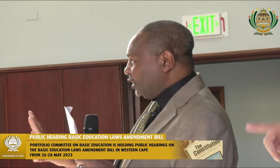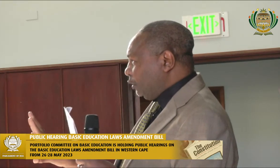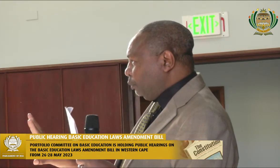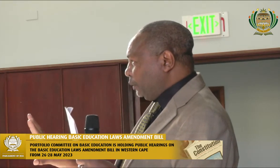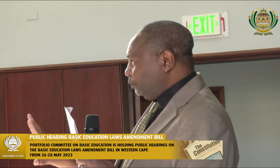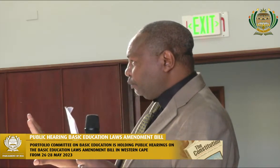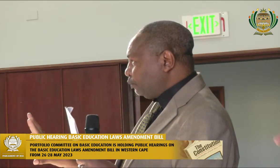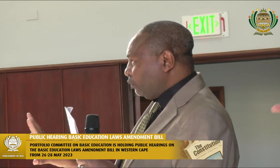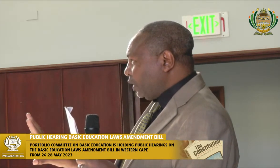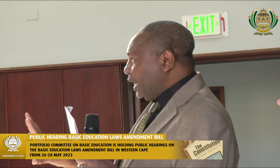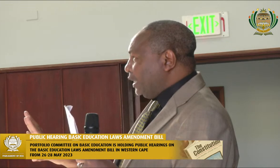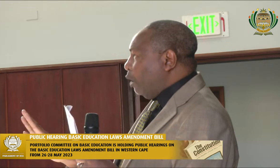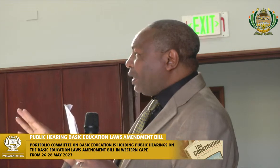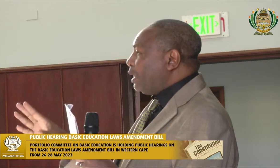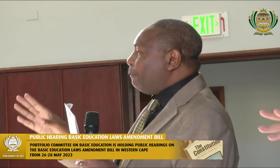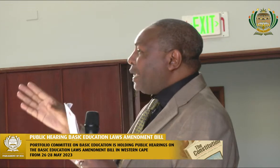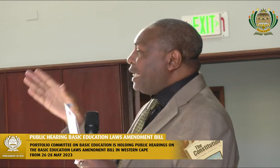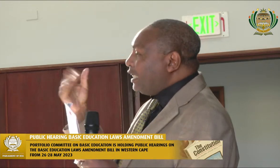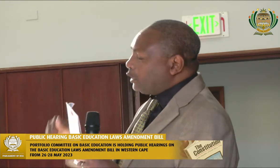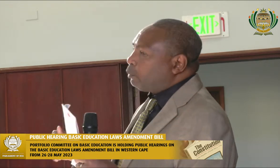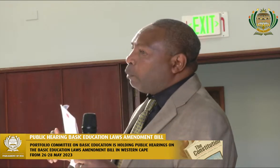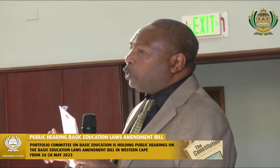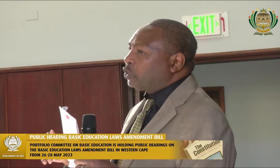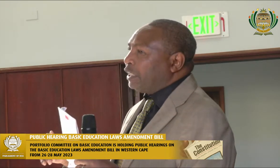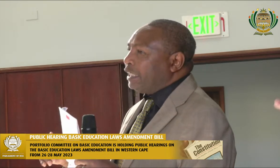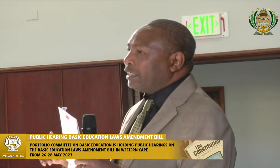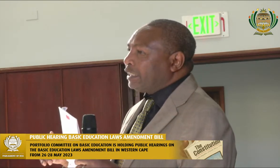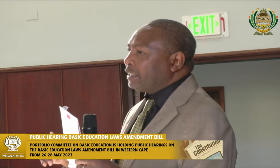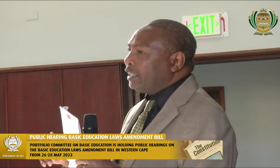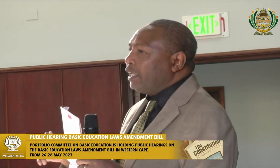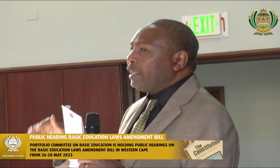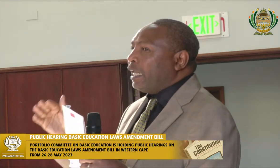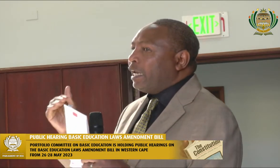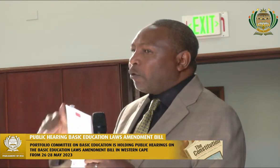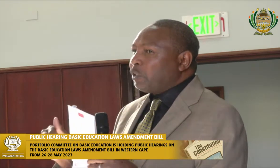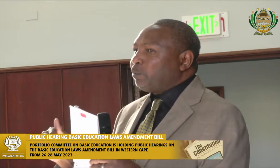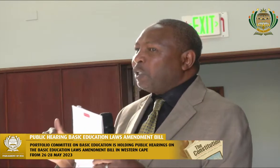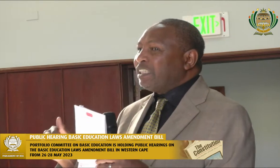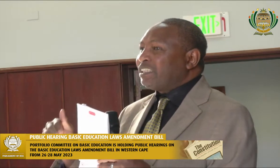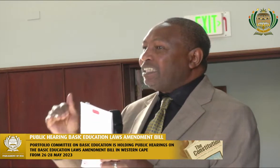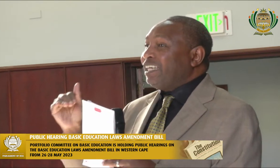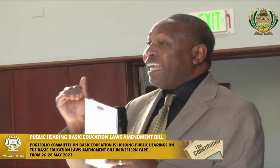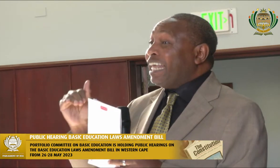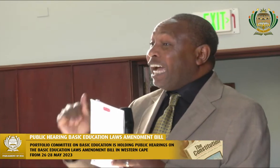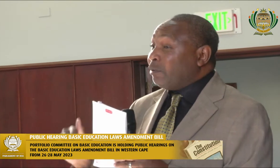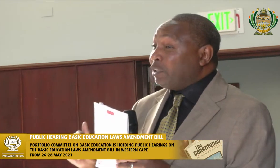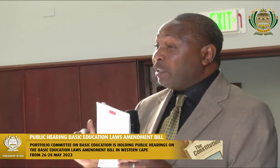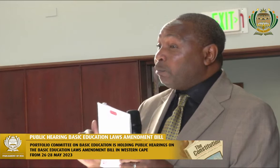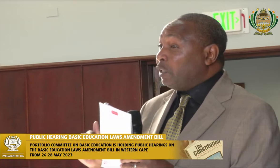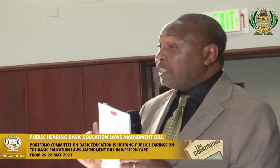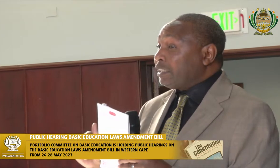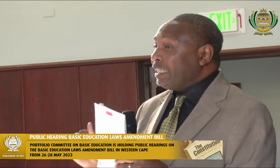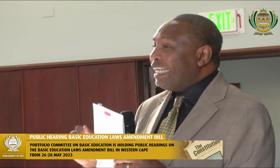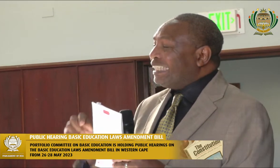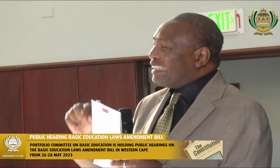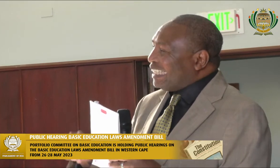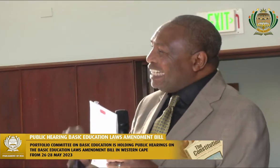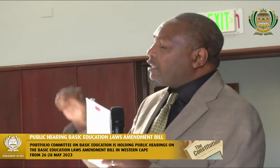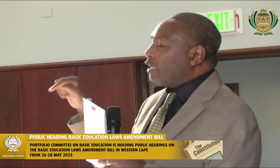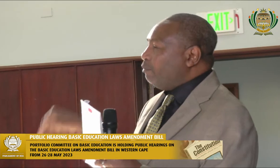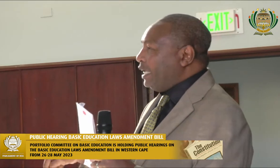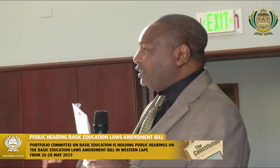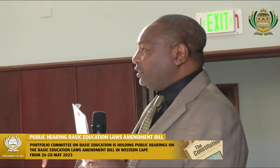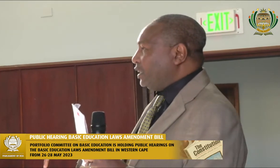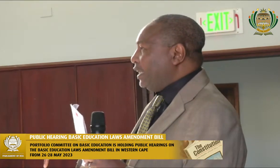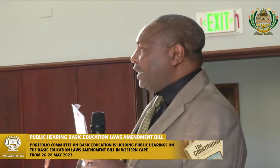of the SGB. Now, what the bill is proposing is that the language policy and the admission policy